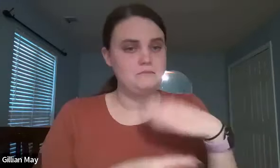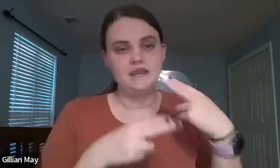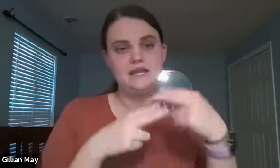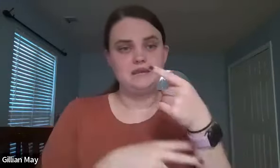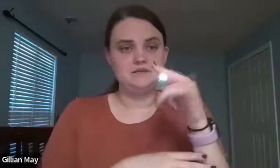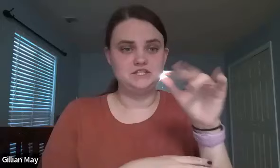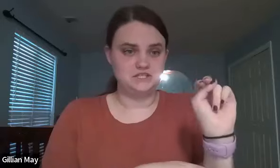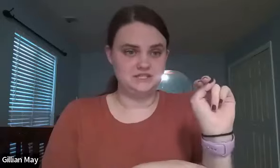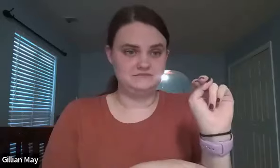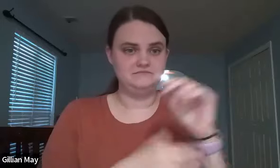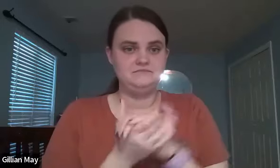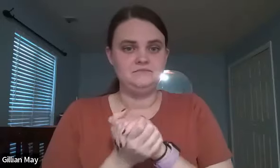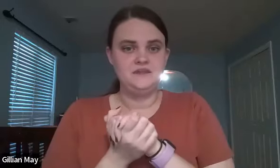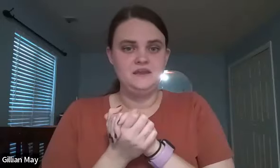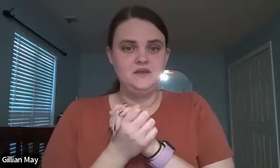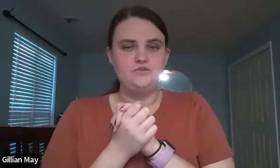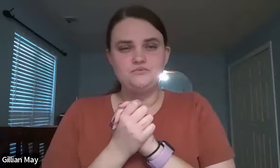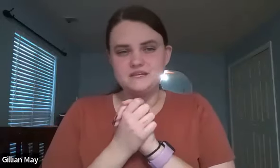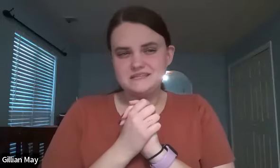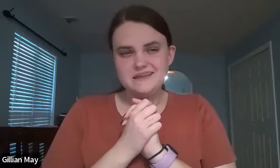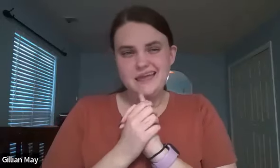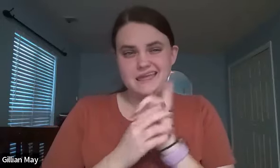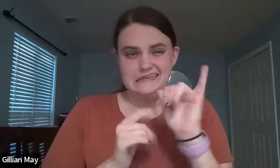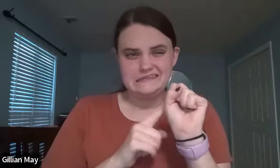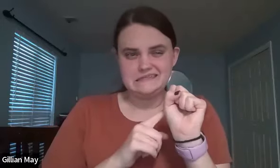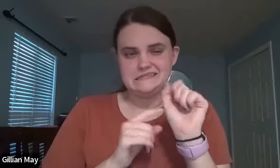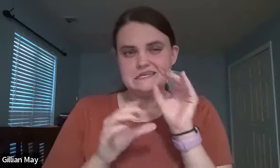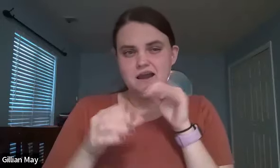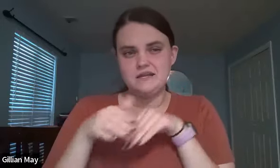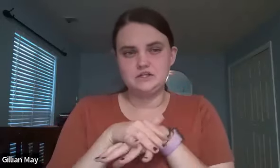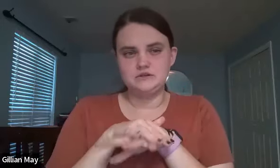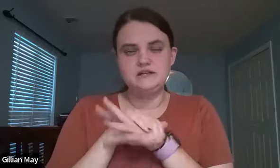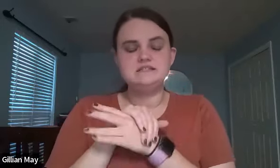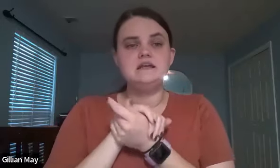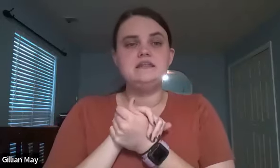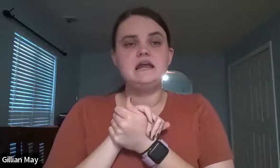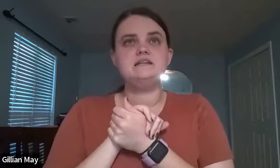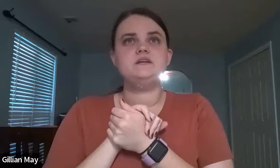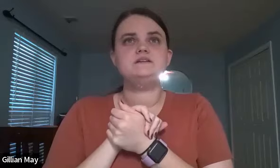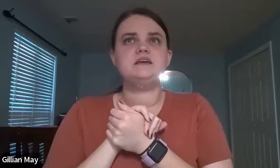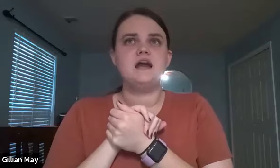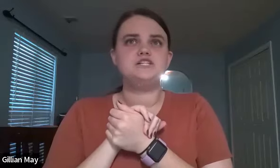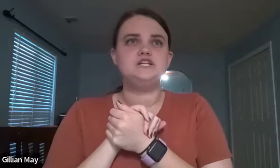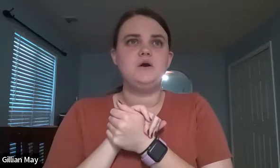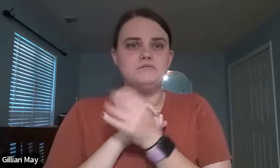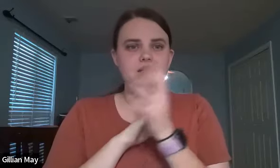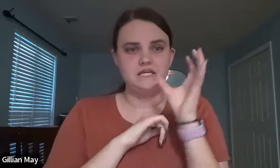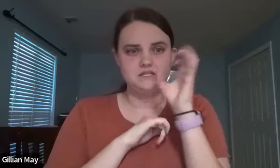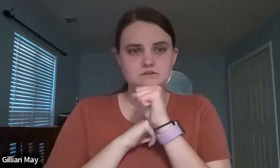my name is Gillian. The reason that is not included in that is because it's actually already